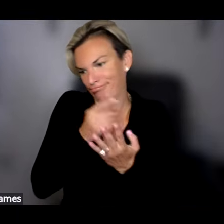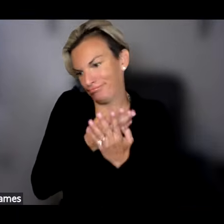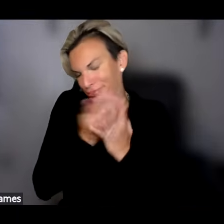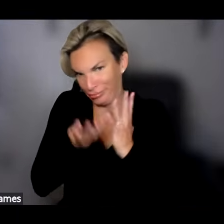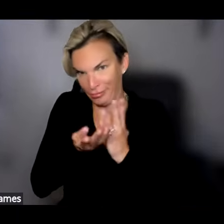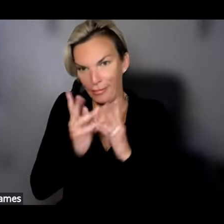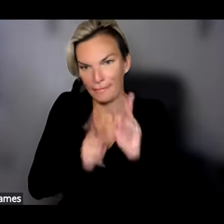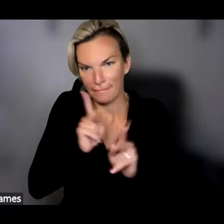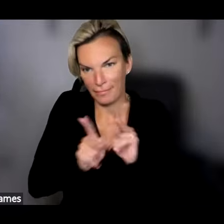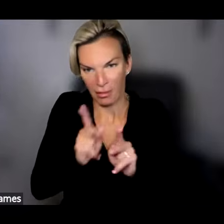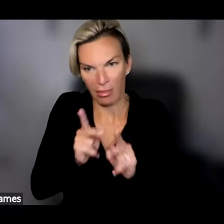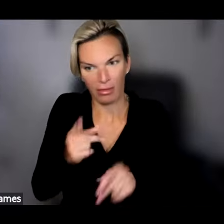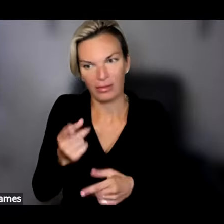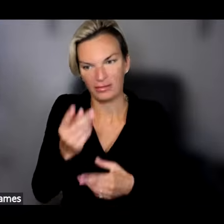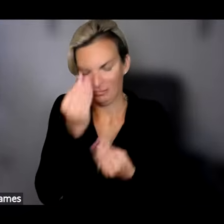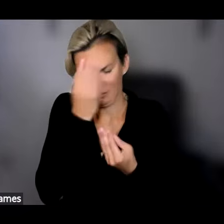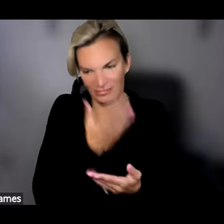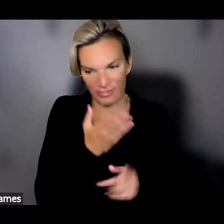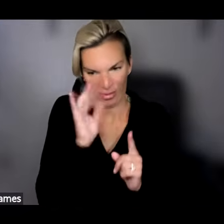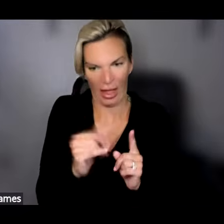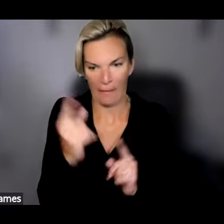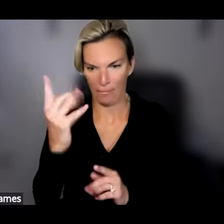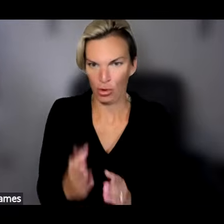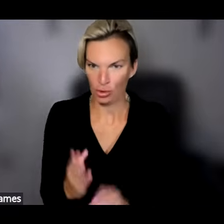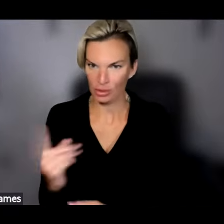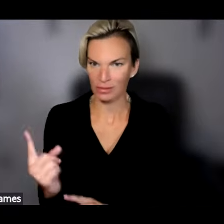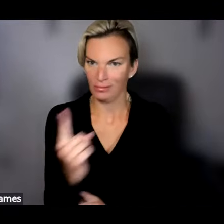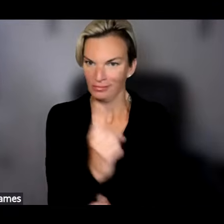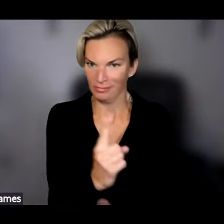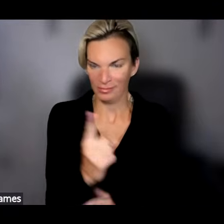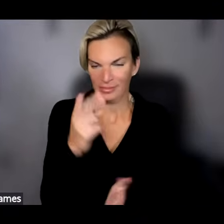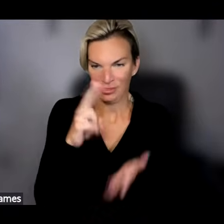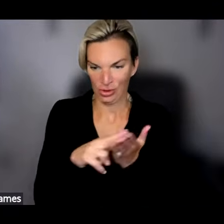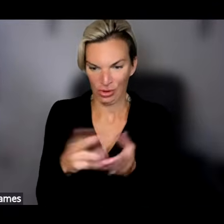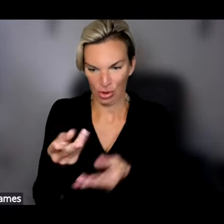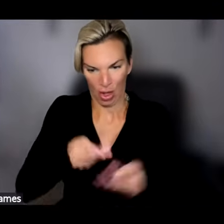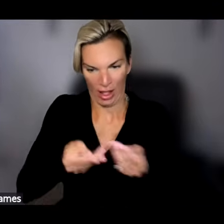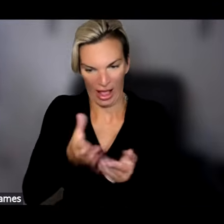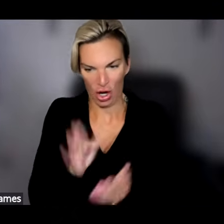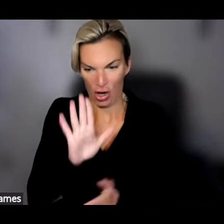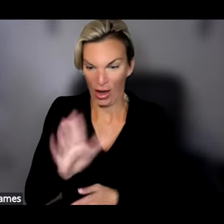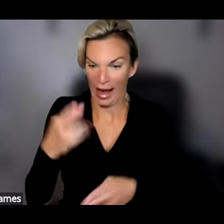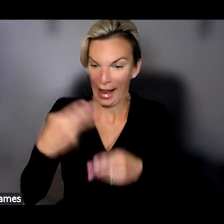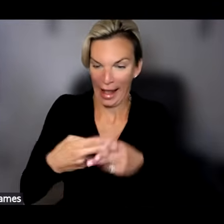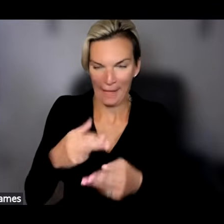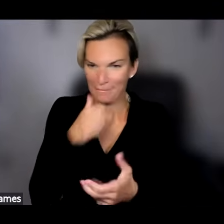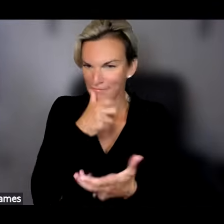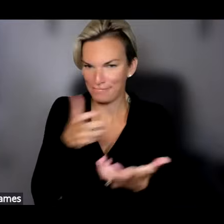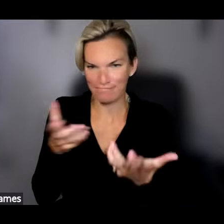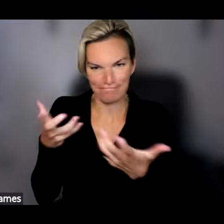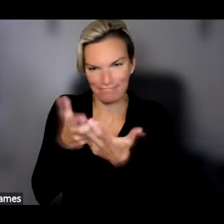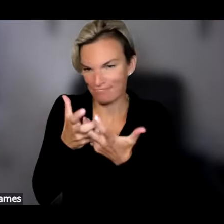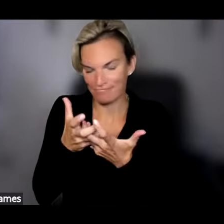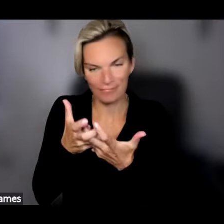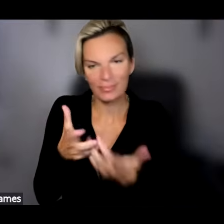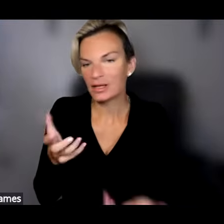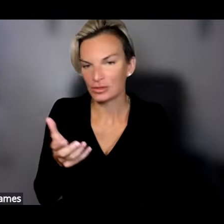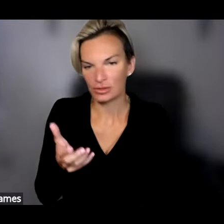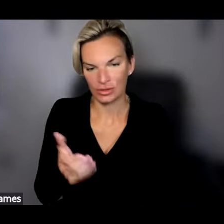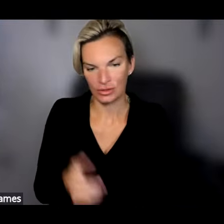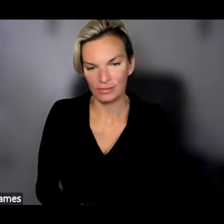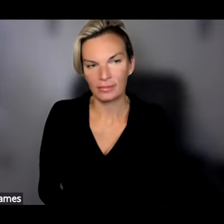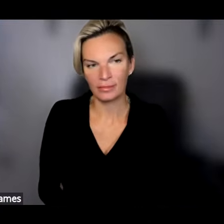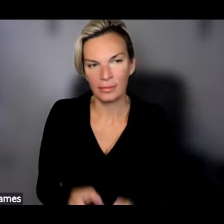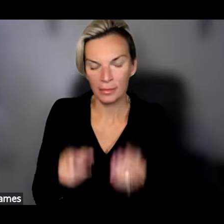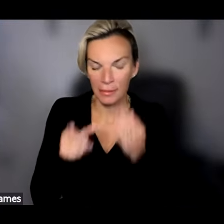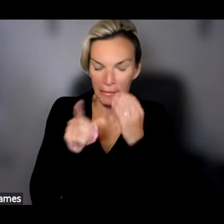said she had. And I thought you were asking us to, because of that, to disqualify all of her petition signatures. But